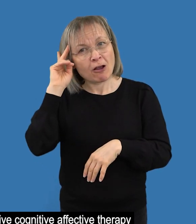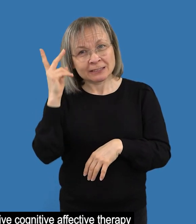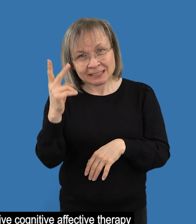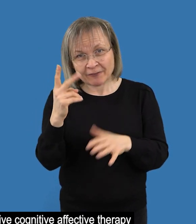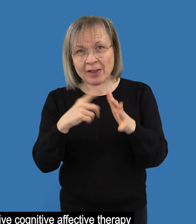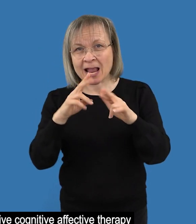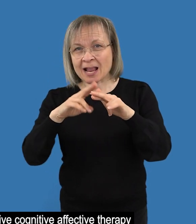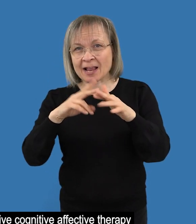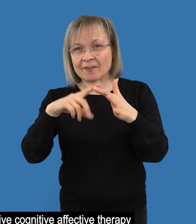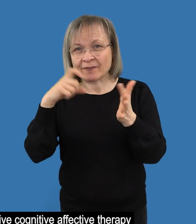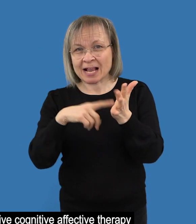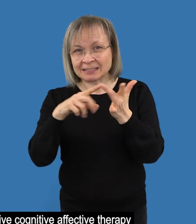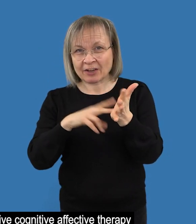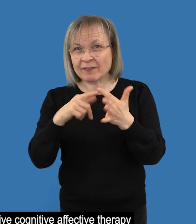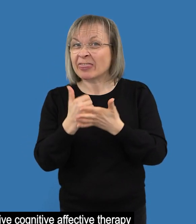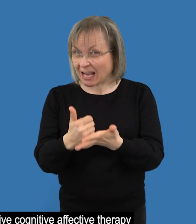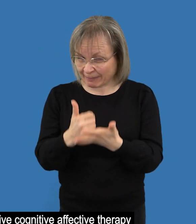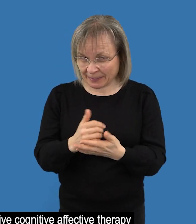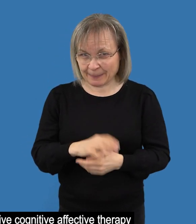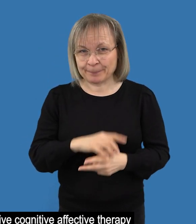integrative cognitive affective therapy,